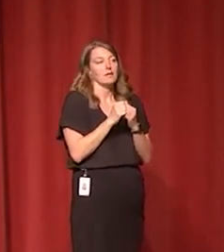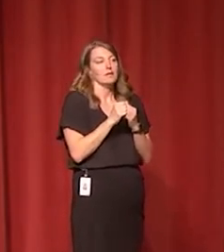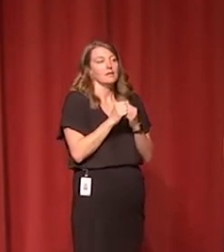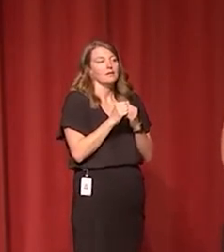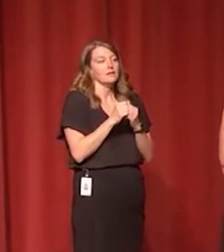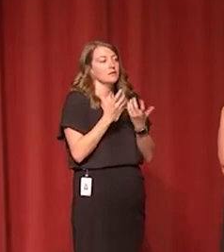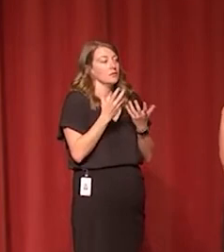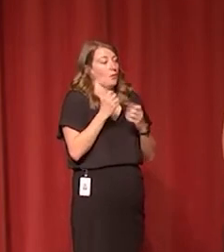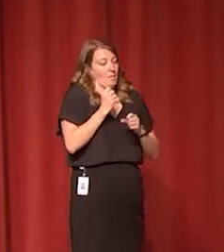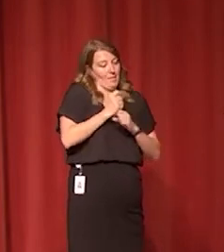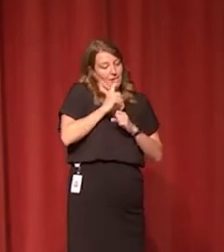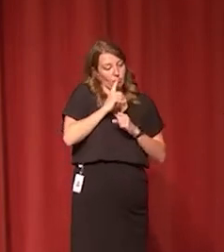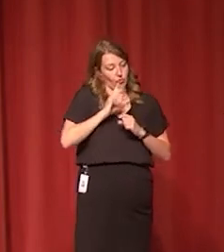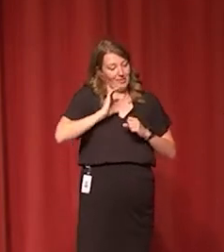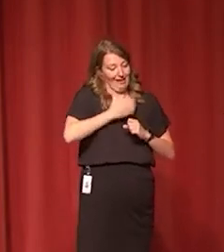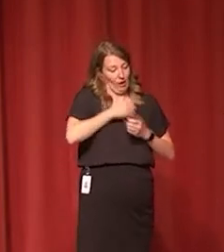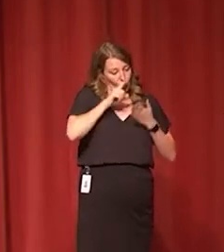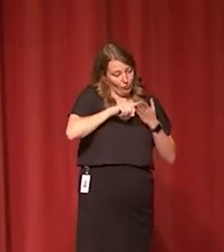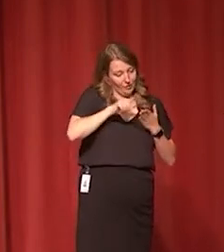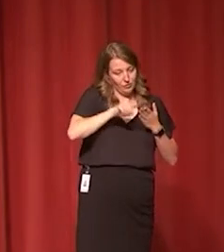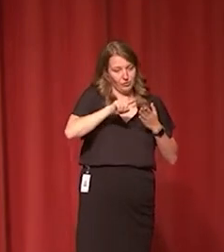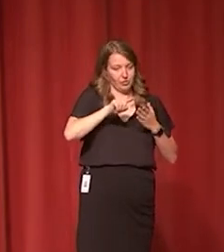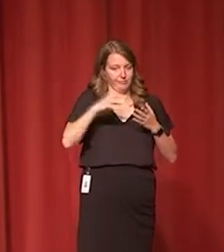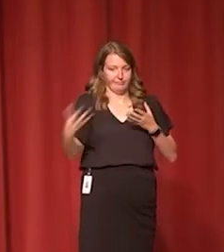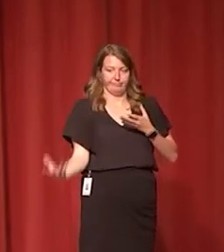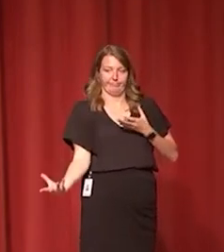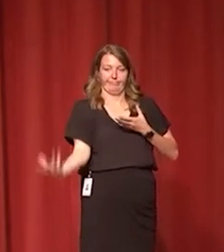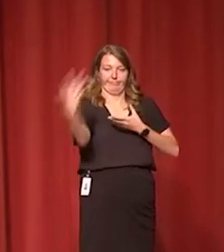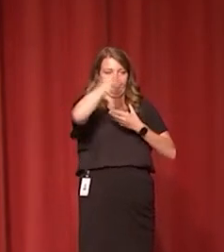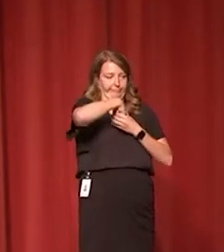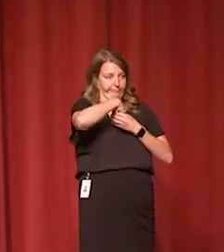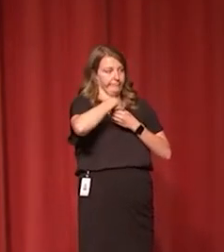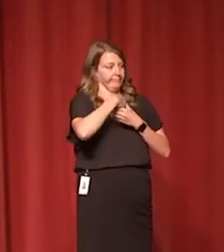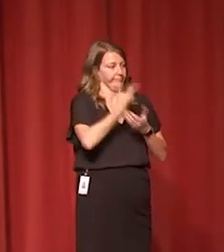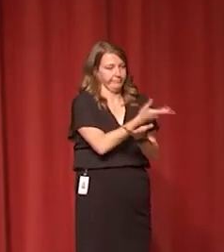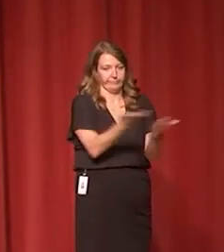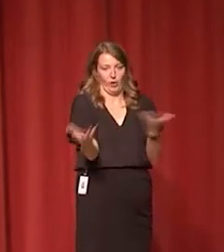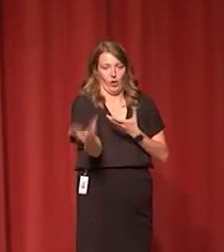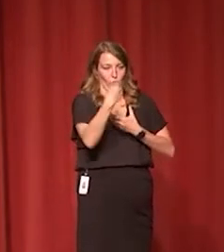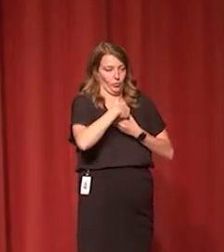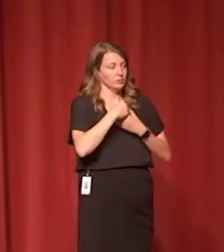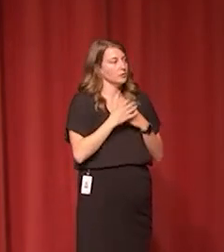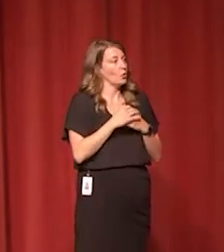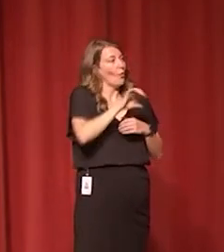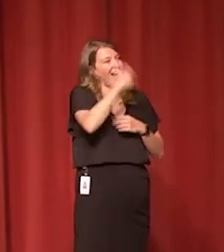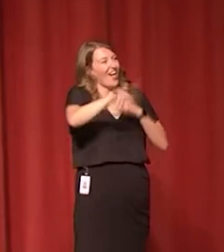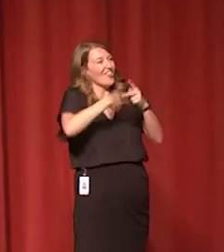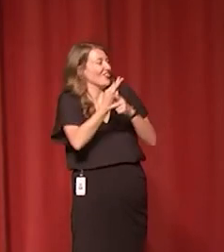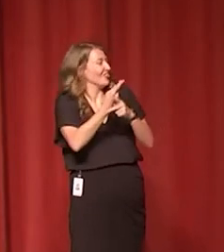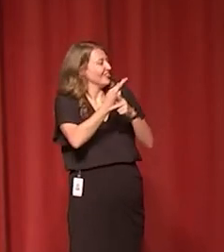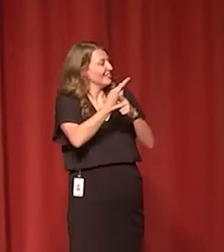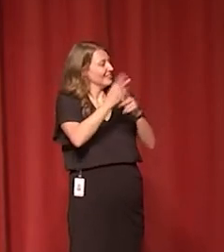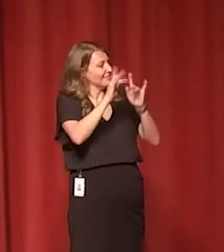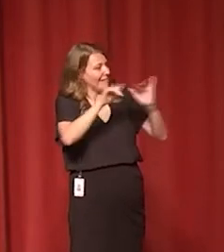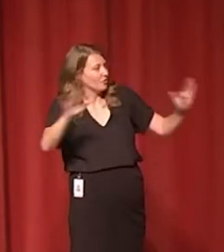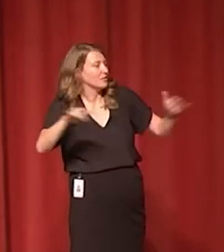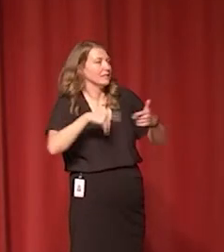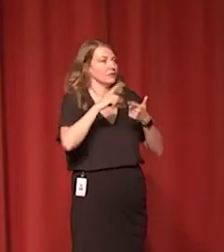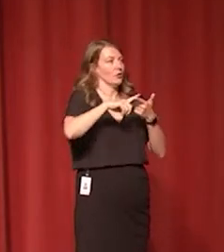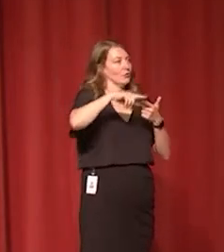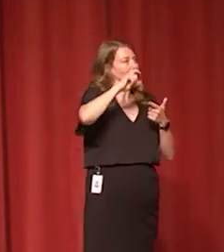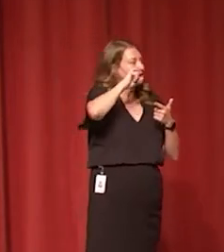is inclusive. What about other aspects of diversity like gender,